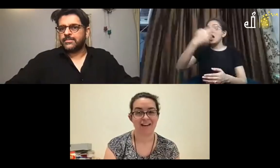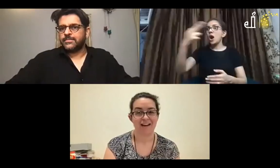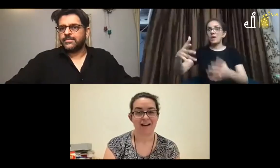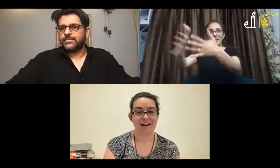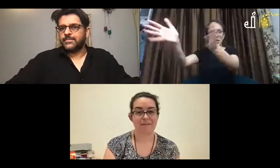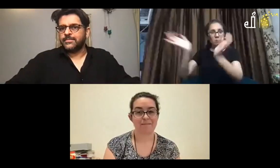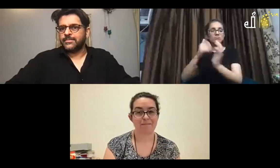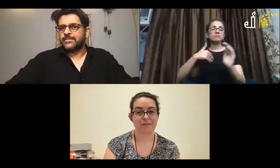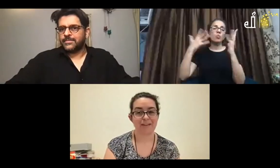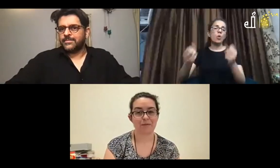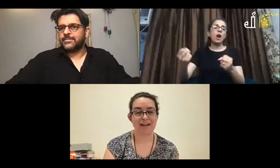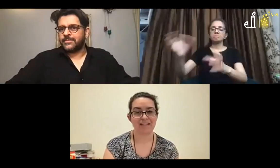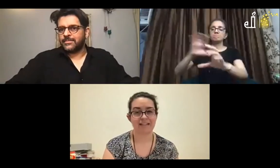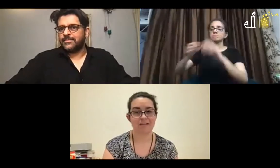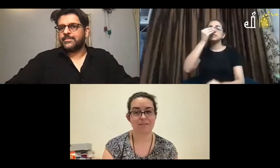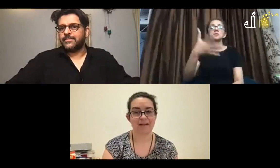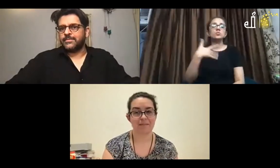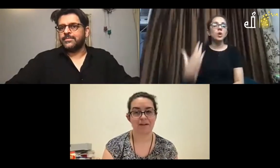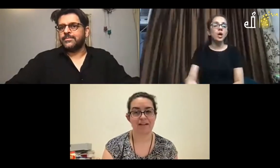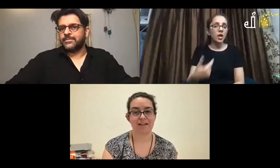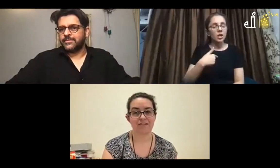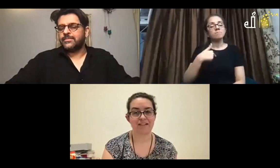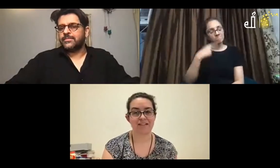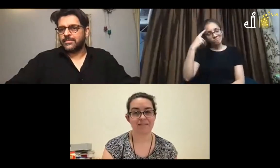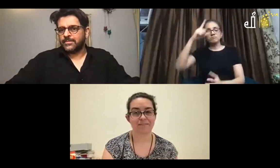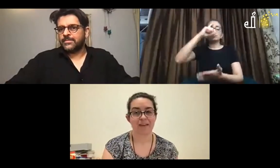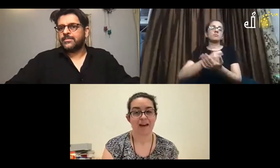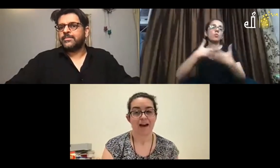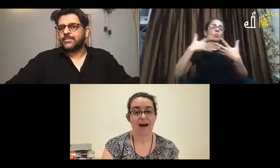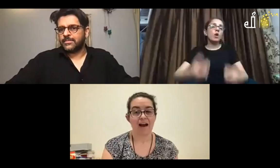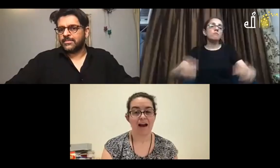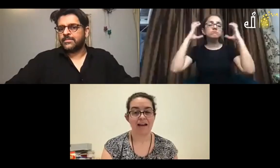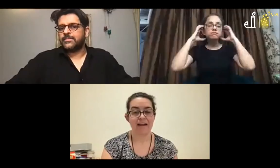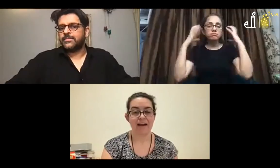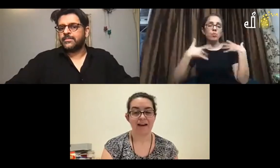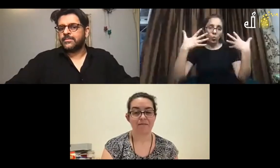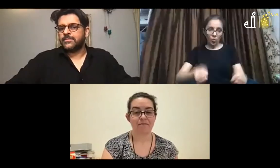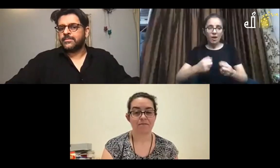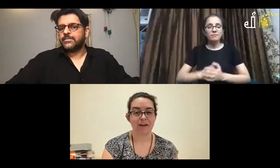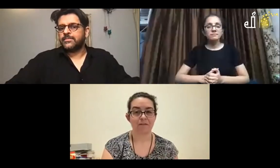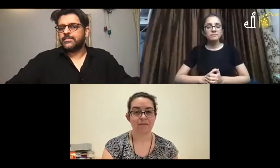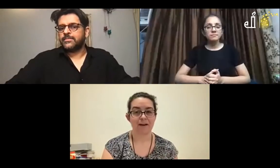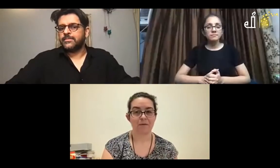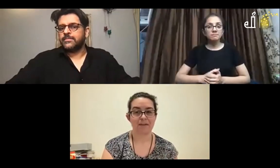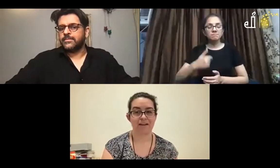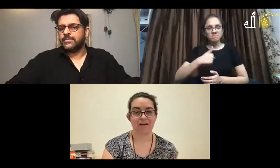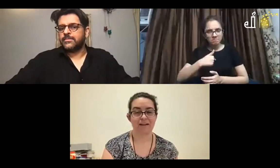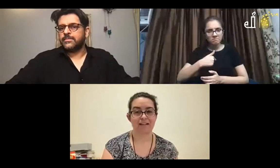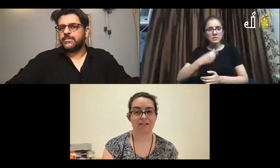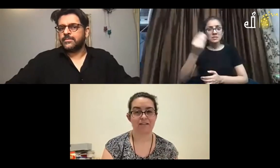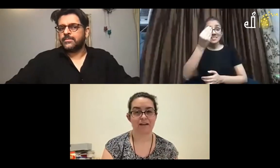community. So that's why I decided to become an audiologist. I have found that